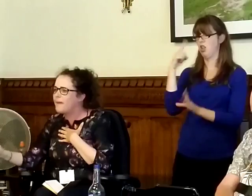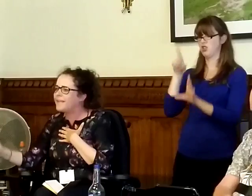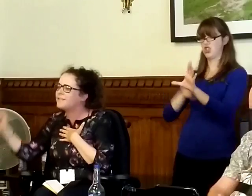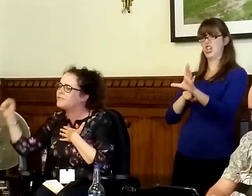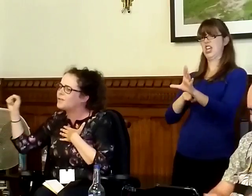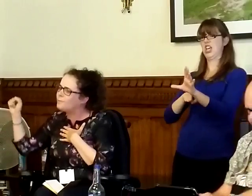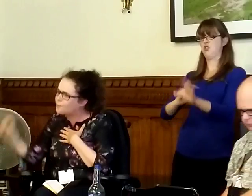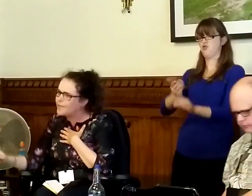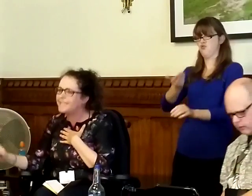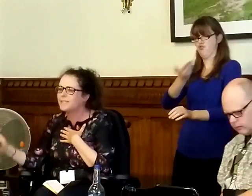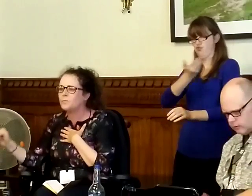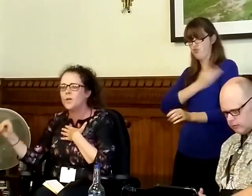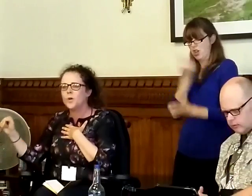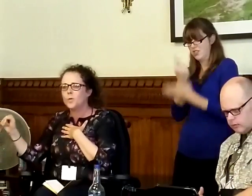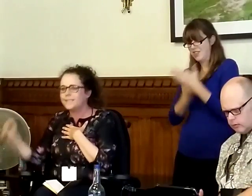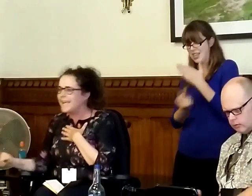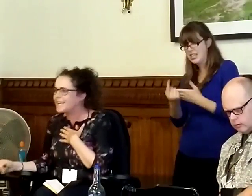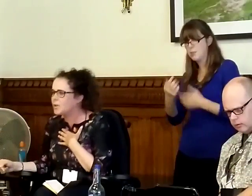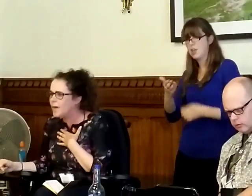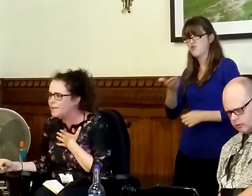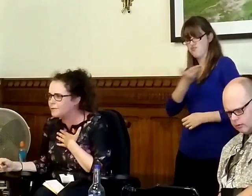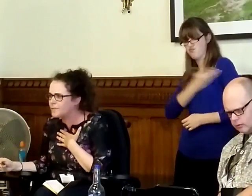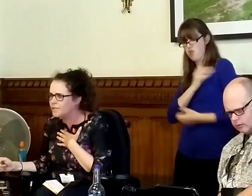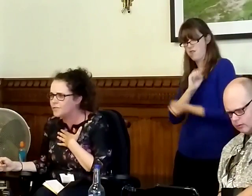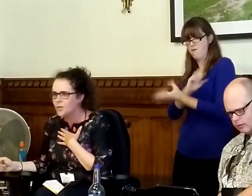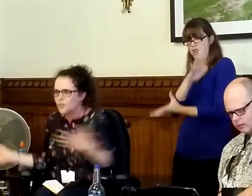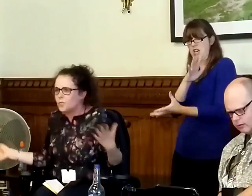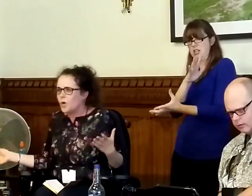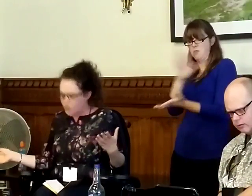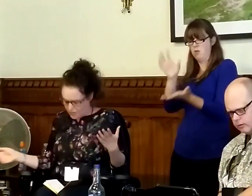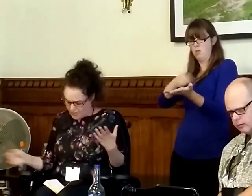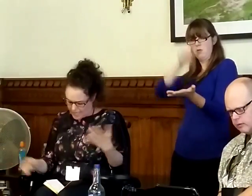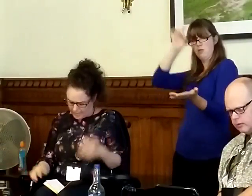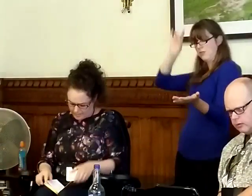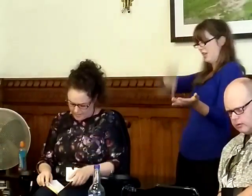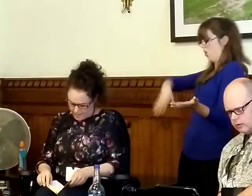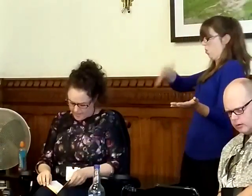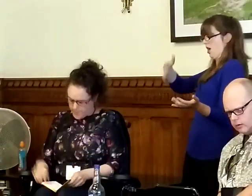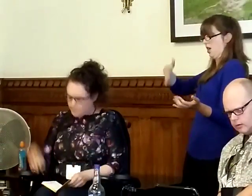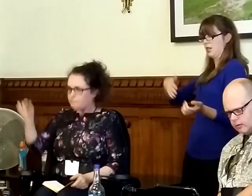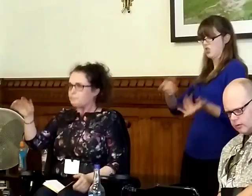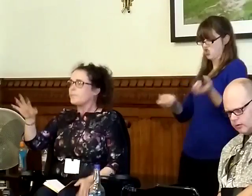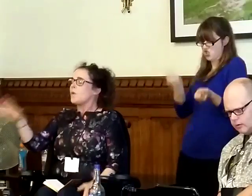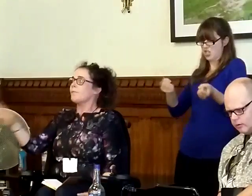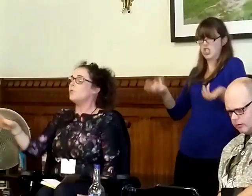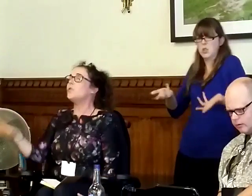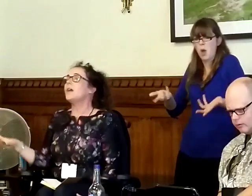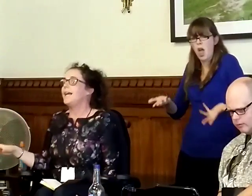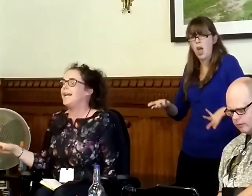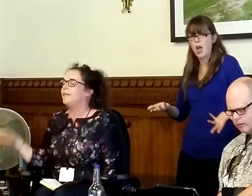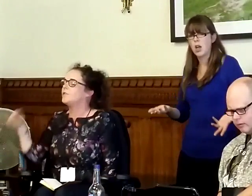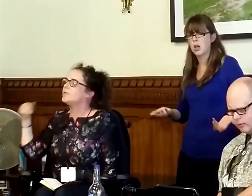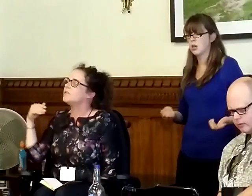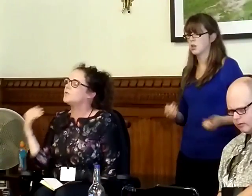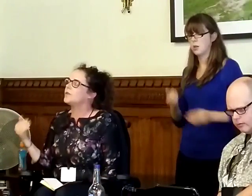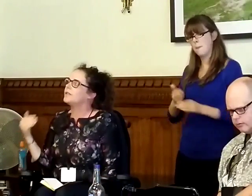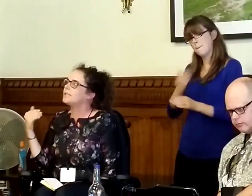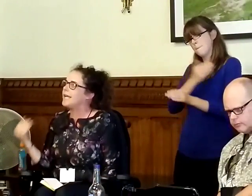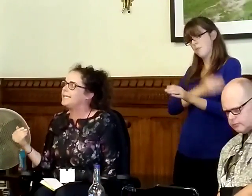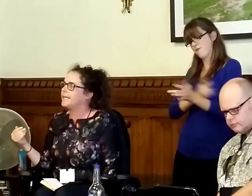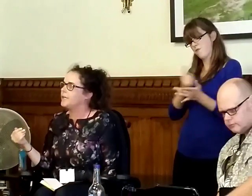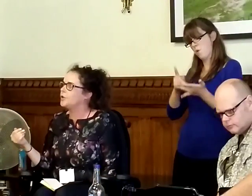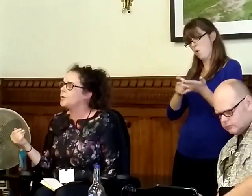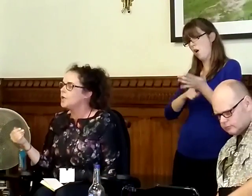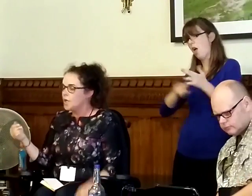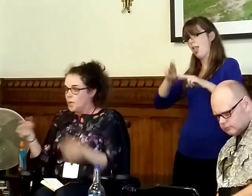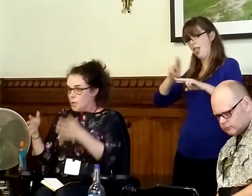to independence and freedom were taken away from us. So what justice? Before the ILF, there was this story of